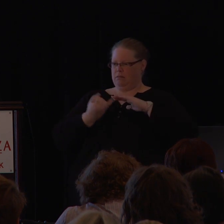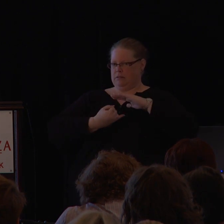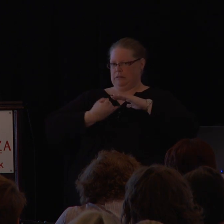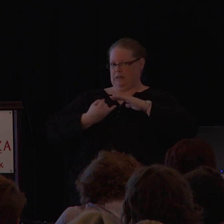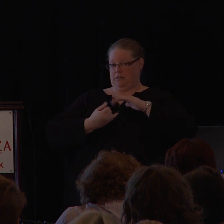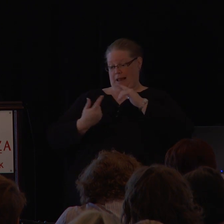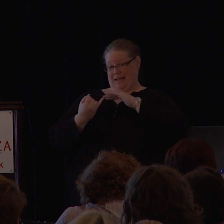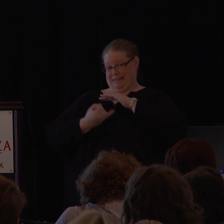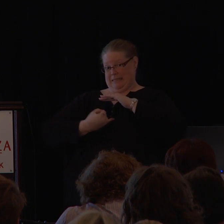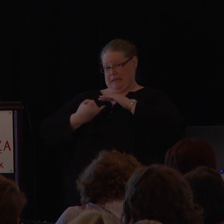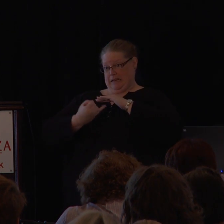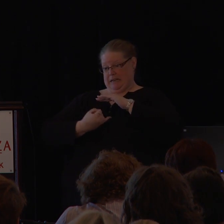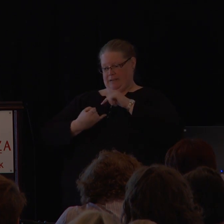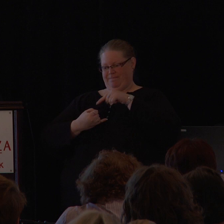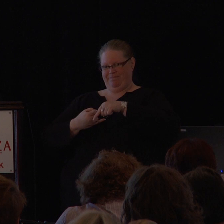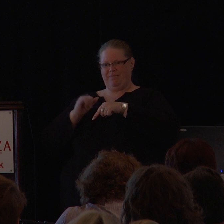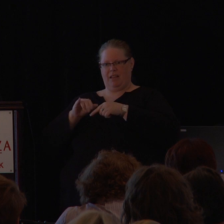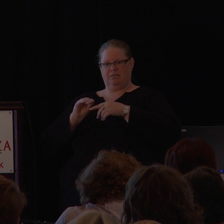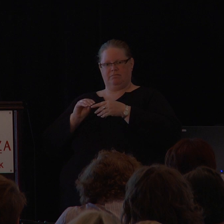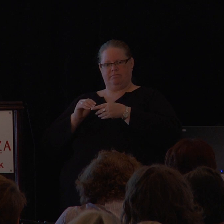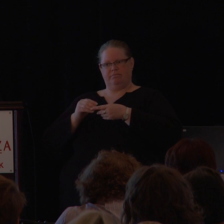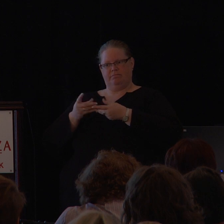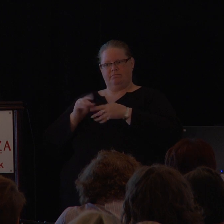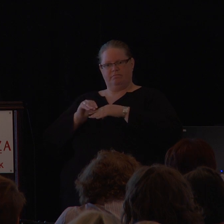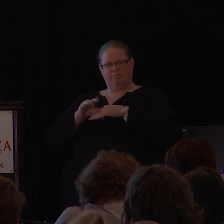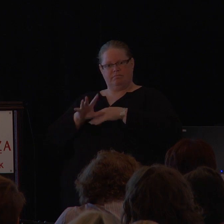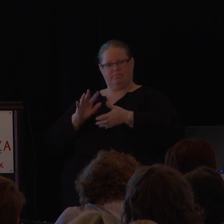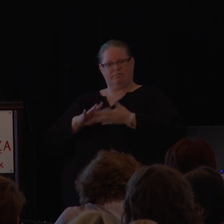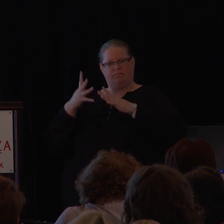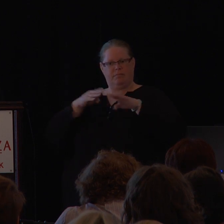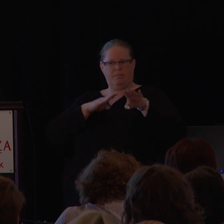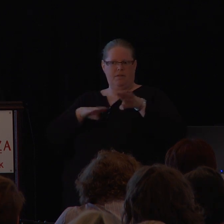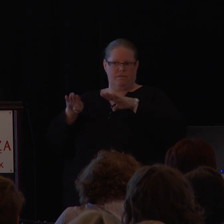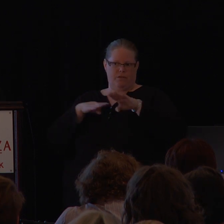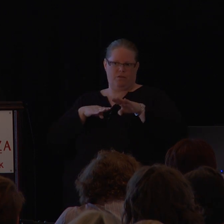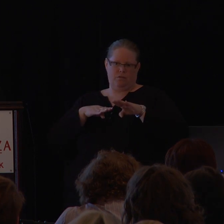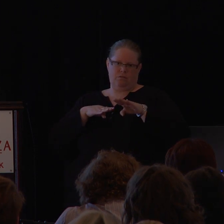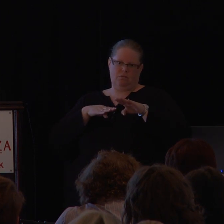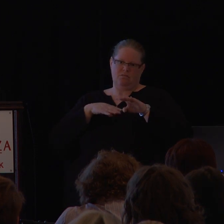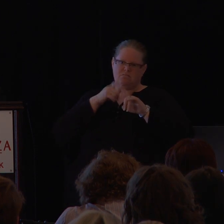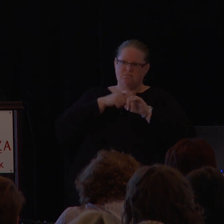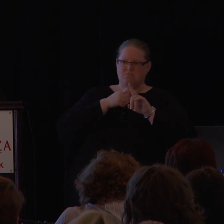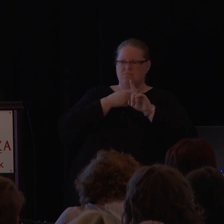the inappropriate acting out in terms of violent behavior, bullying, and those kinds of things.